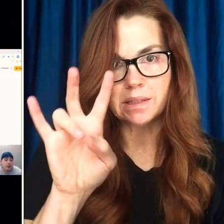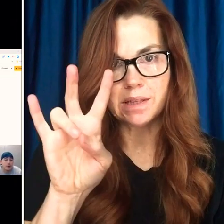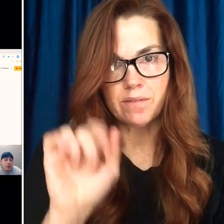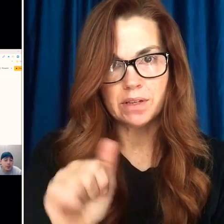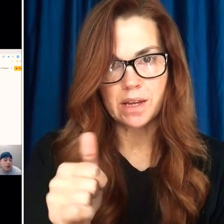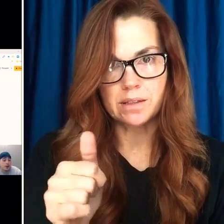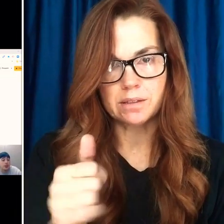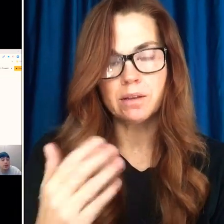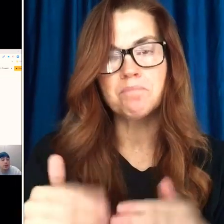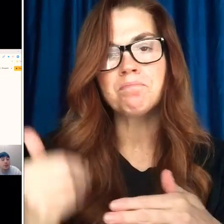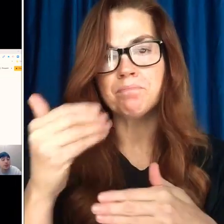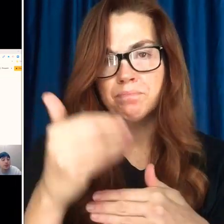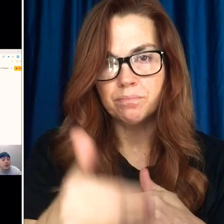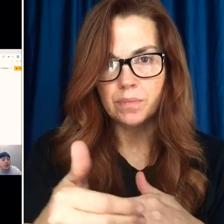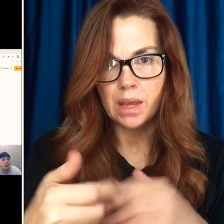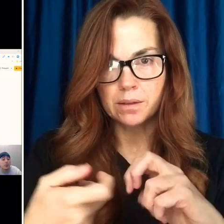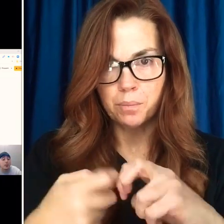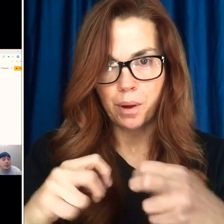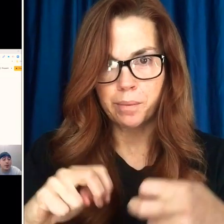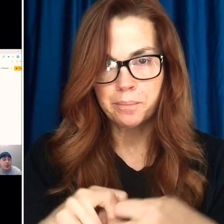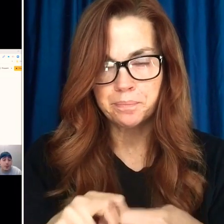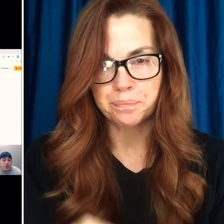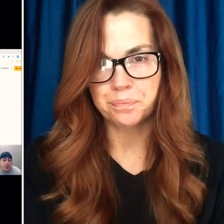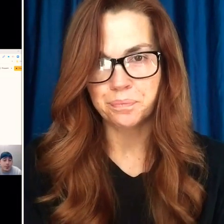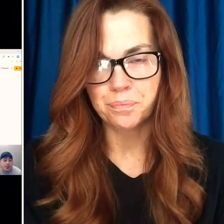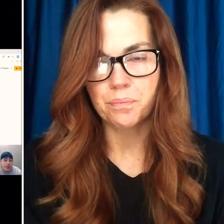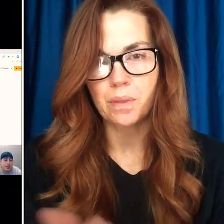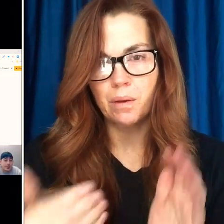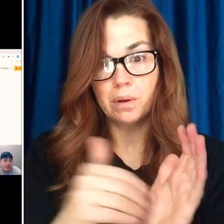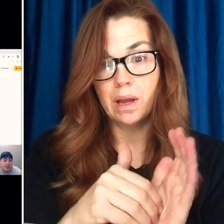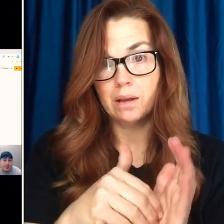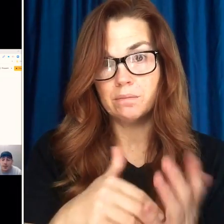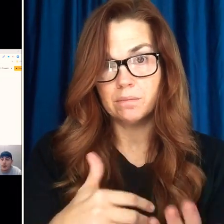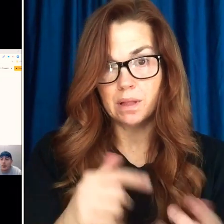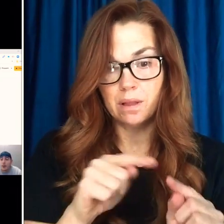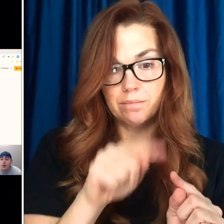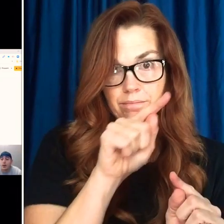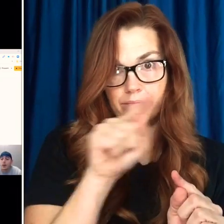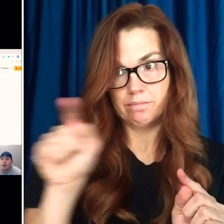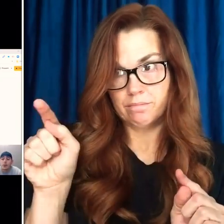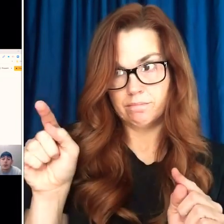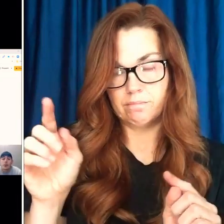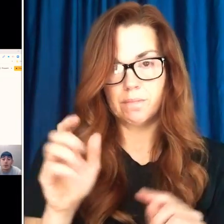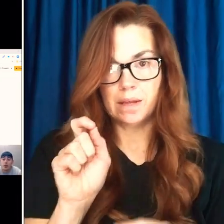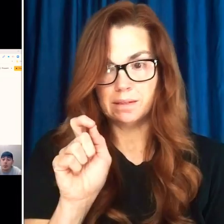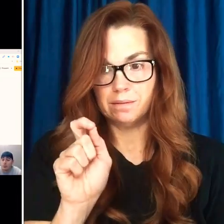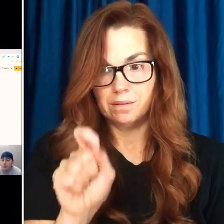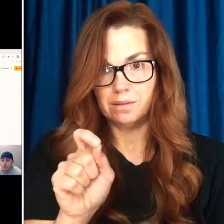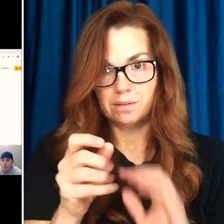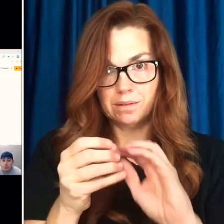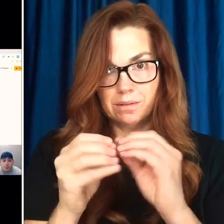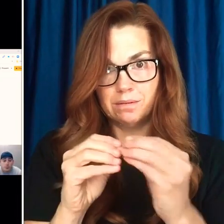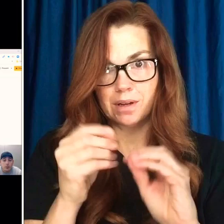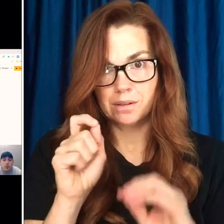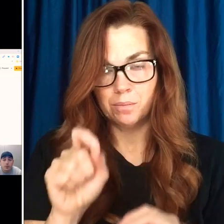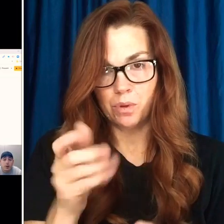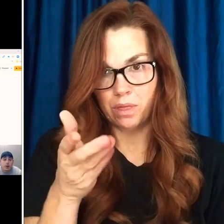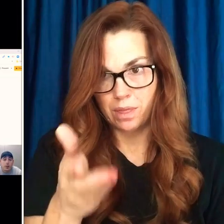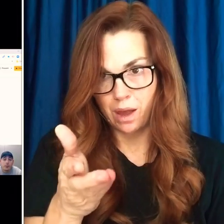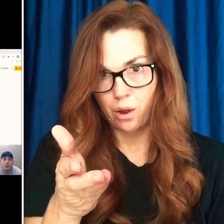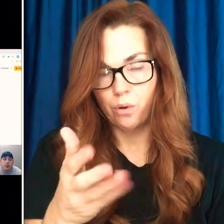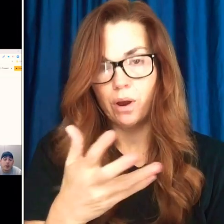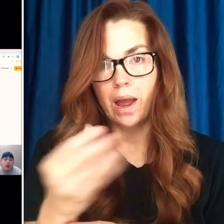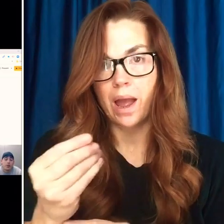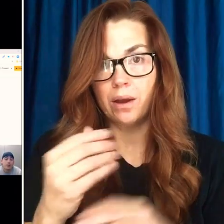put up here in the top right hand corner, is 0.7 or 7/10. Okay, let's look at the next problem. So the